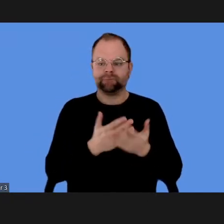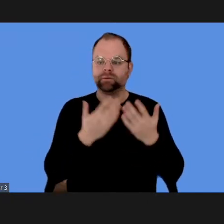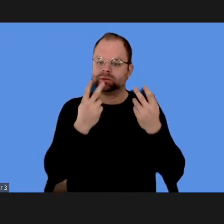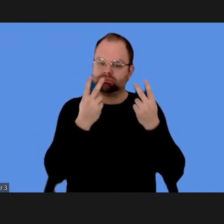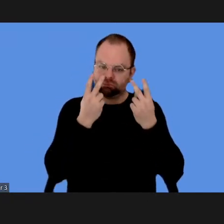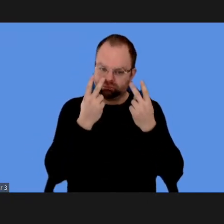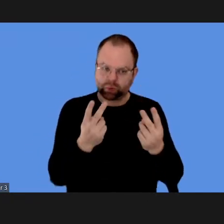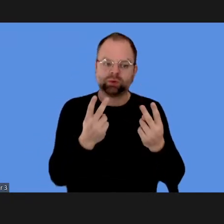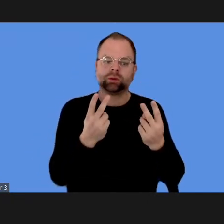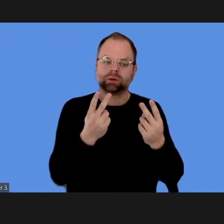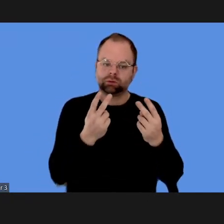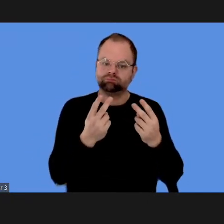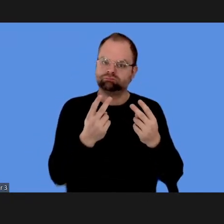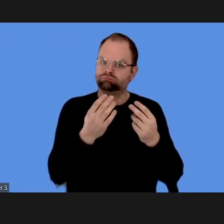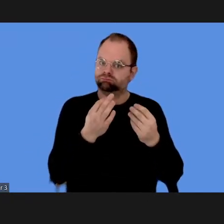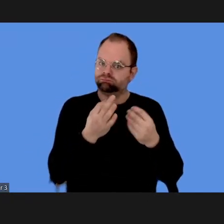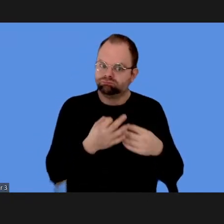while